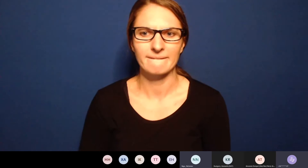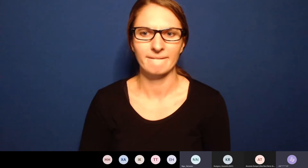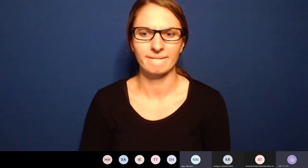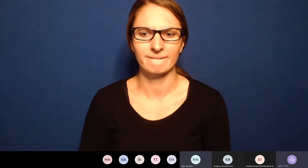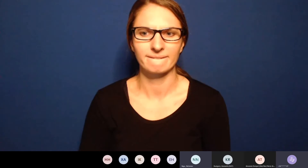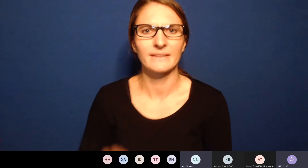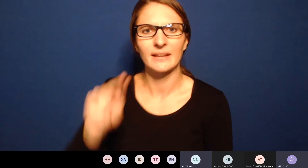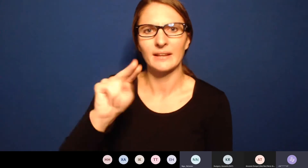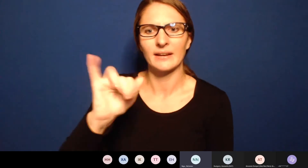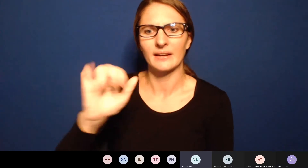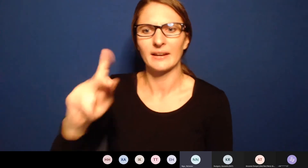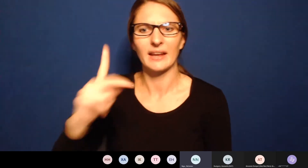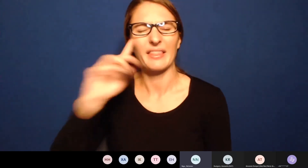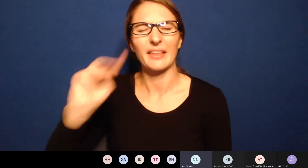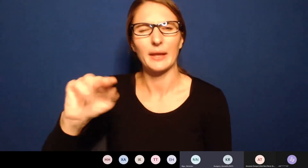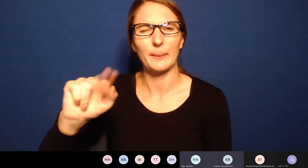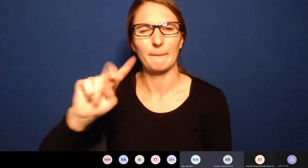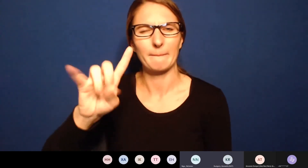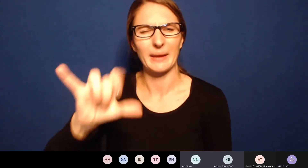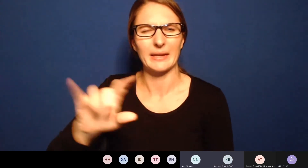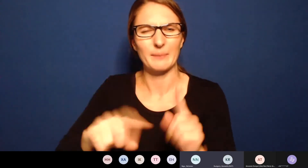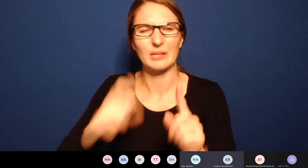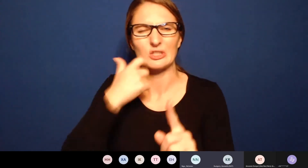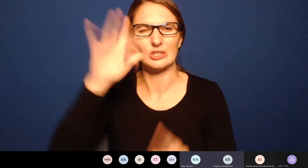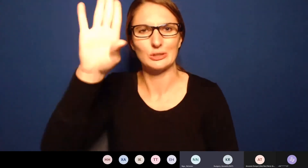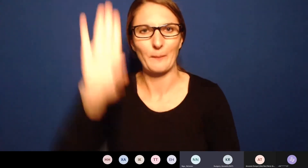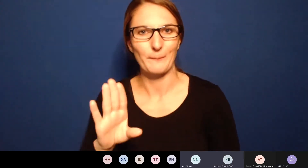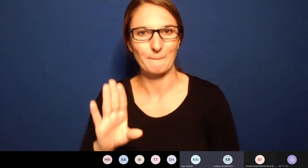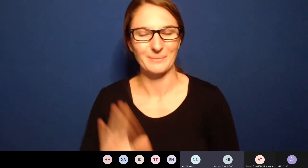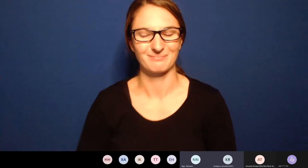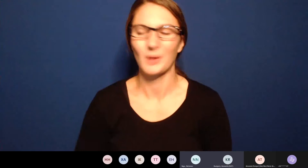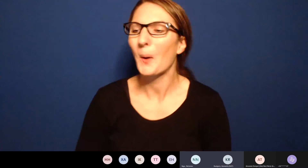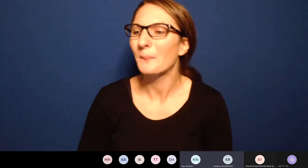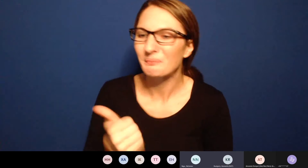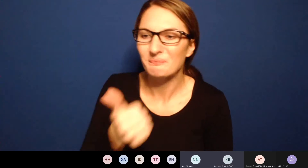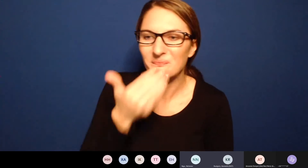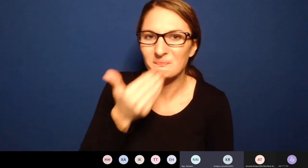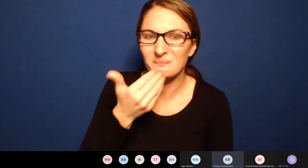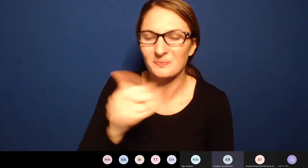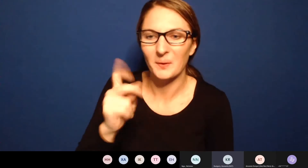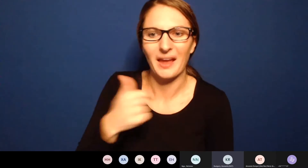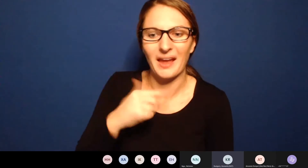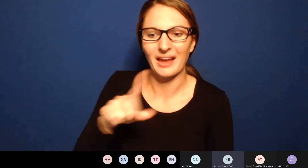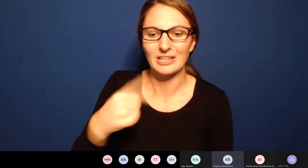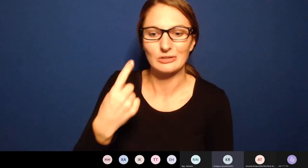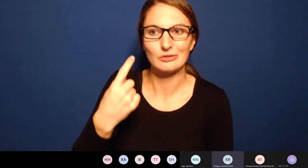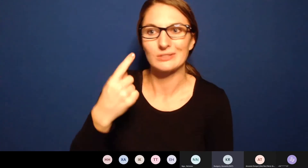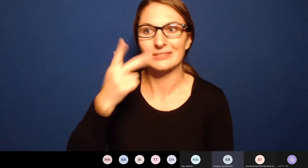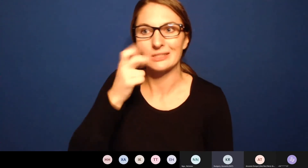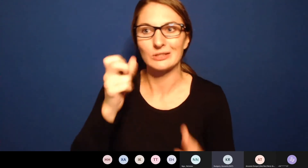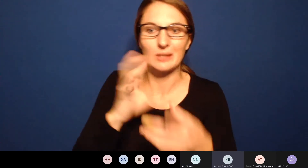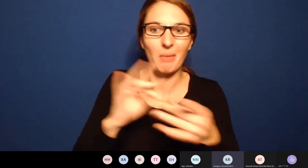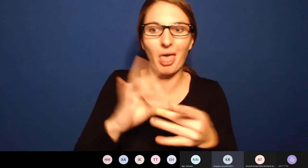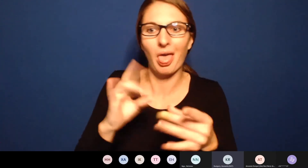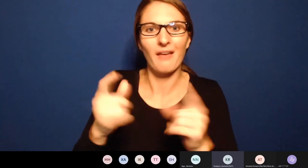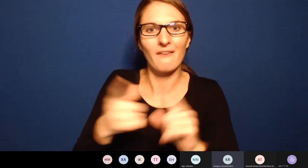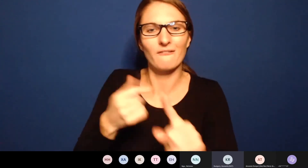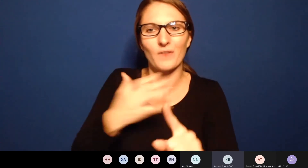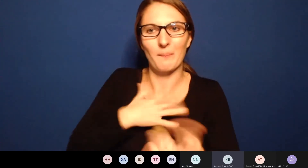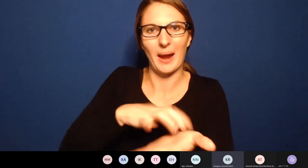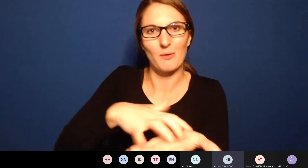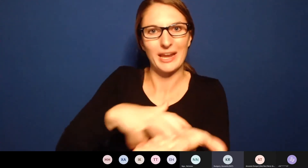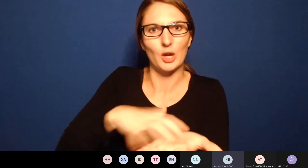This is Nick. I believe it was Mandy, but she just put it back down. Yep. Okay. All right. I just hear some yammering in the back of